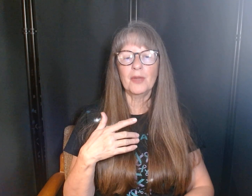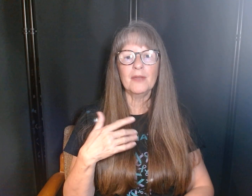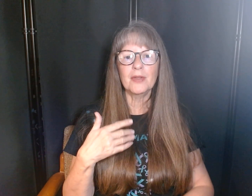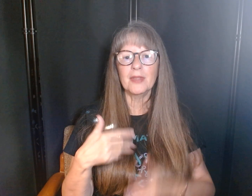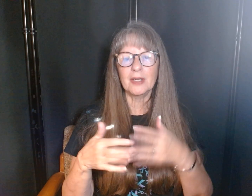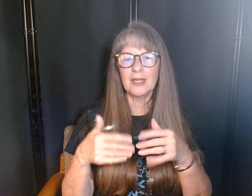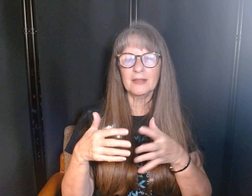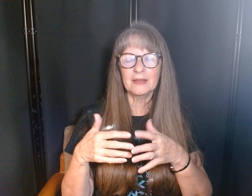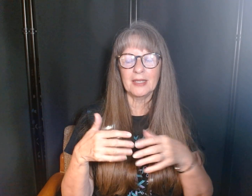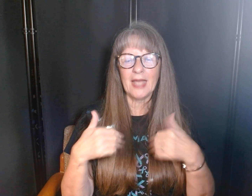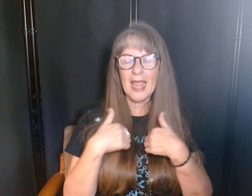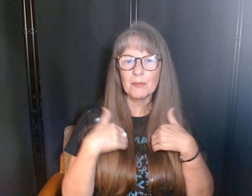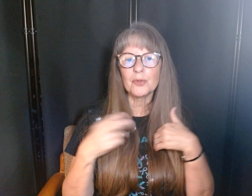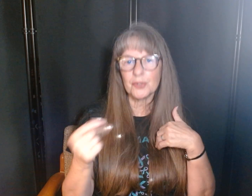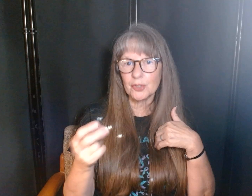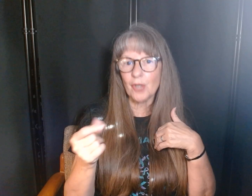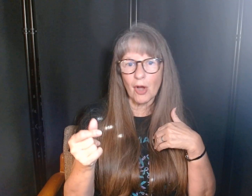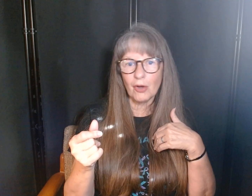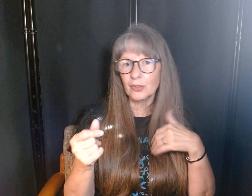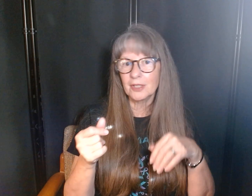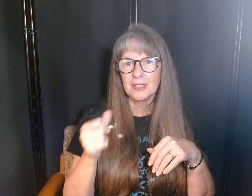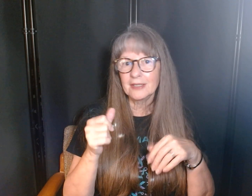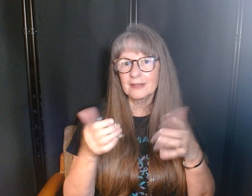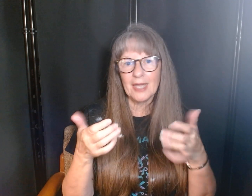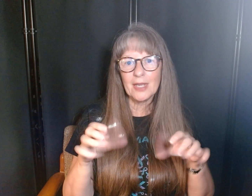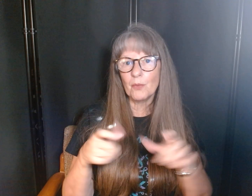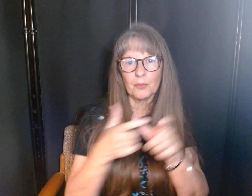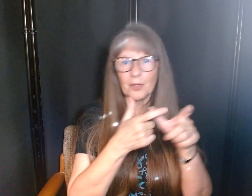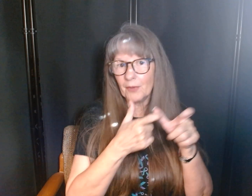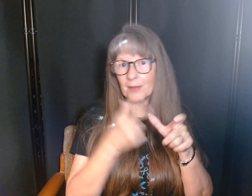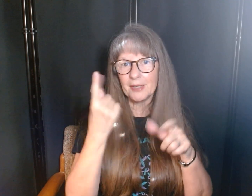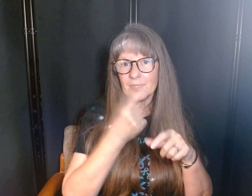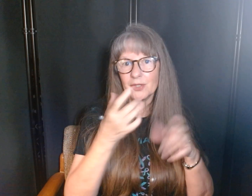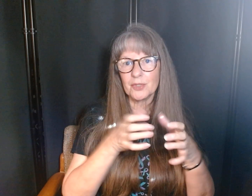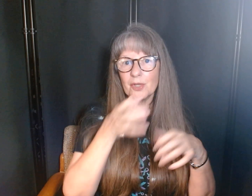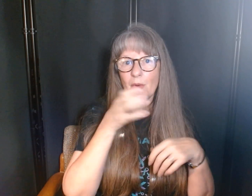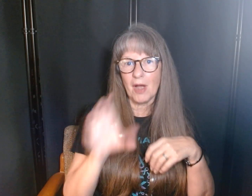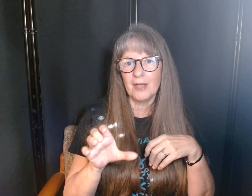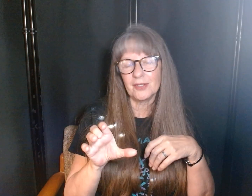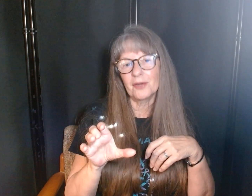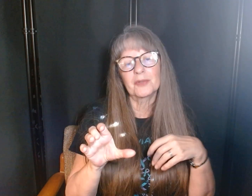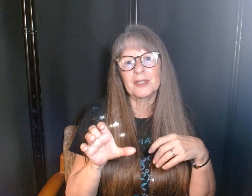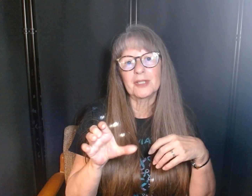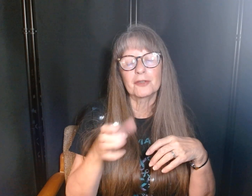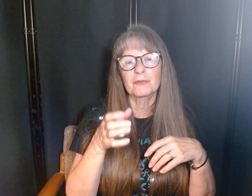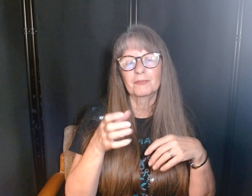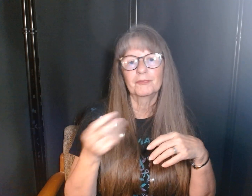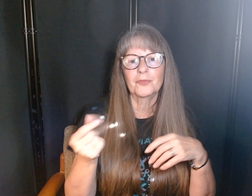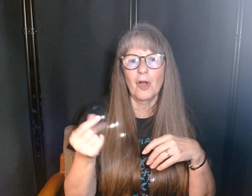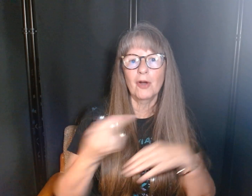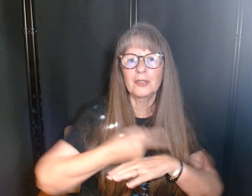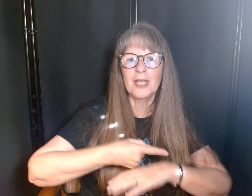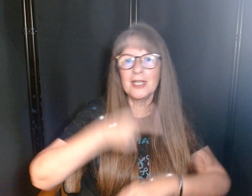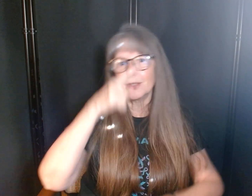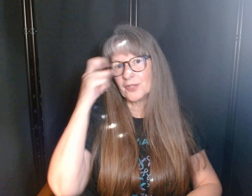even the animals, the dogs, they didn't want to run around because it was so hot. So it's the dog days of